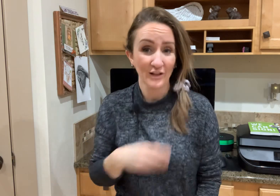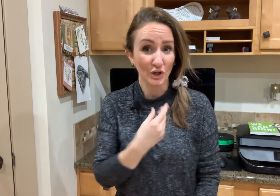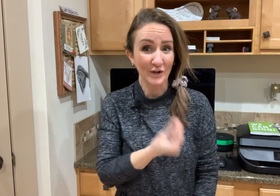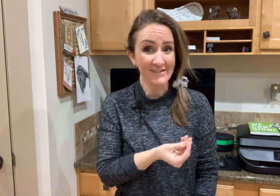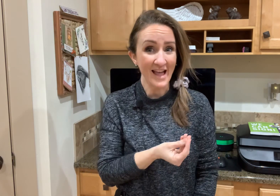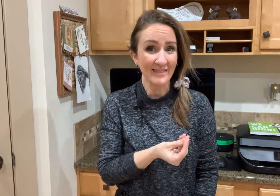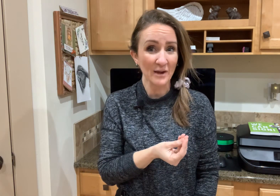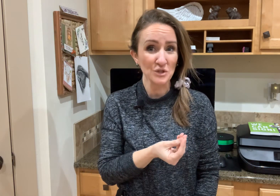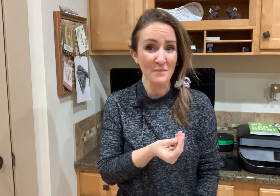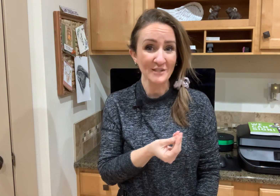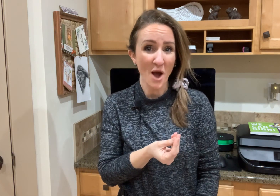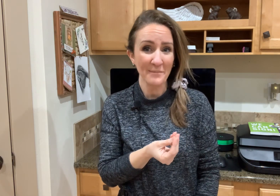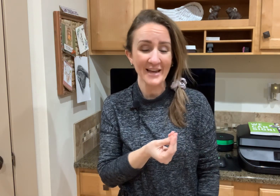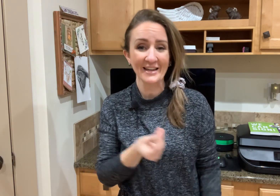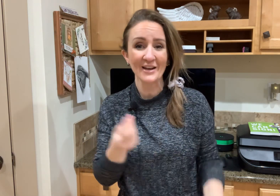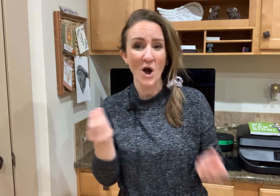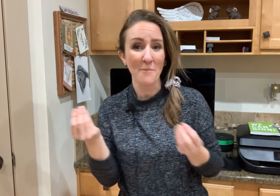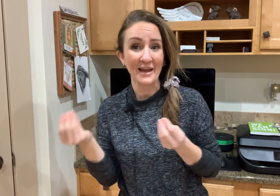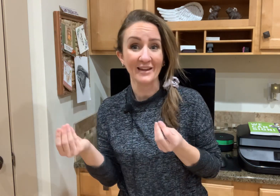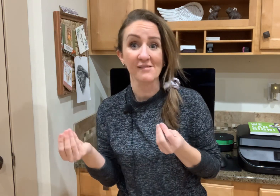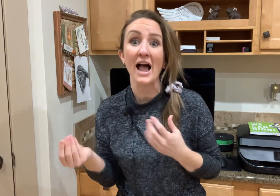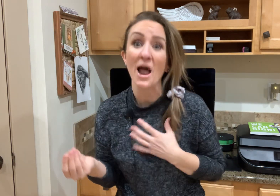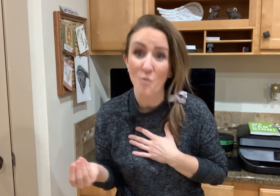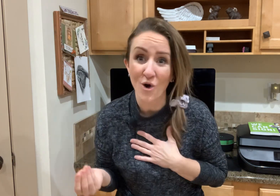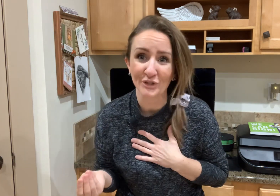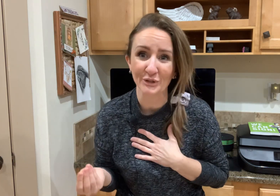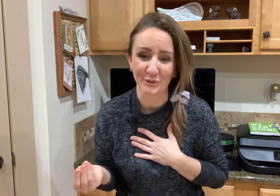Learning sign language is my topic. Comment is, I want to.